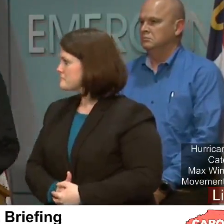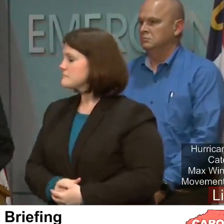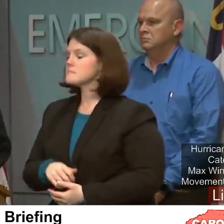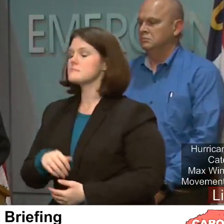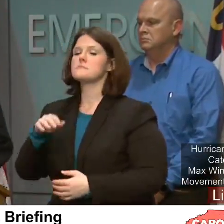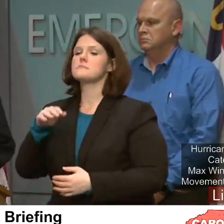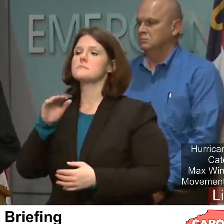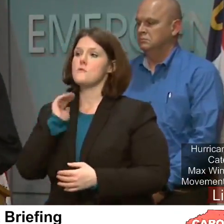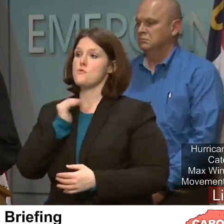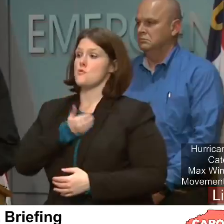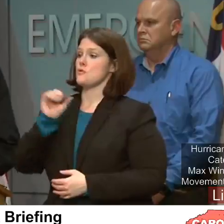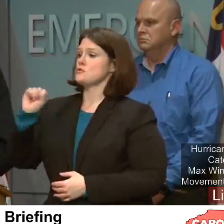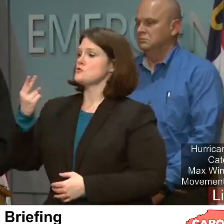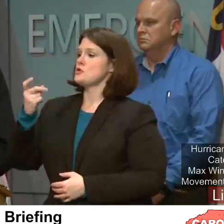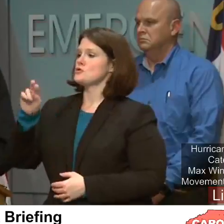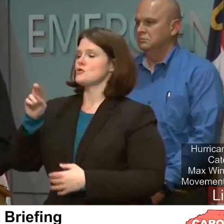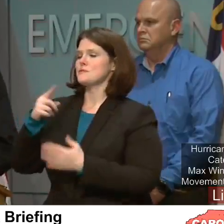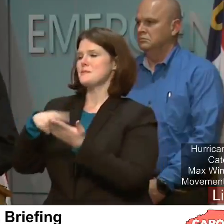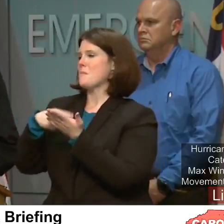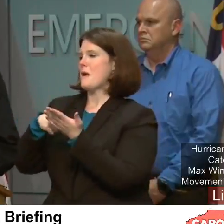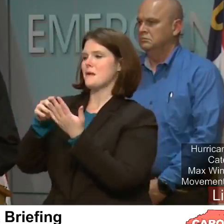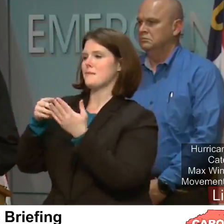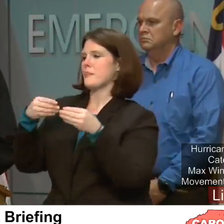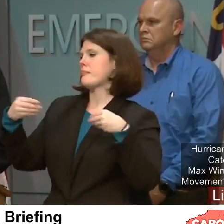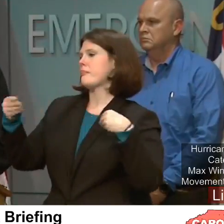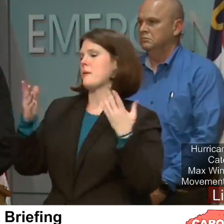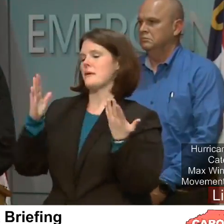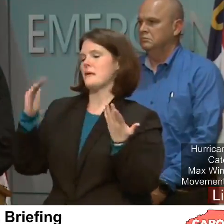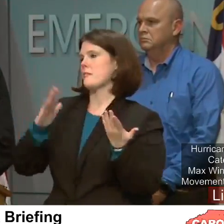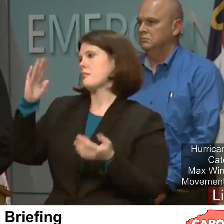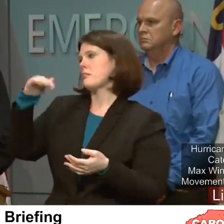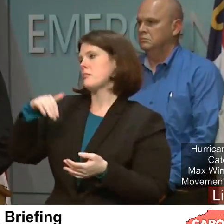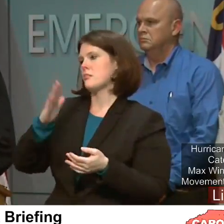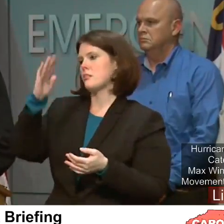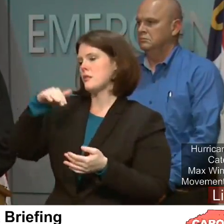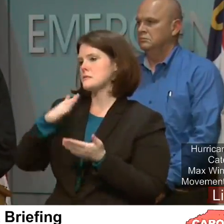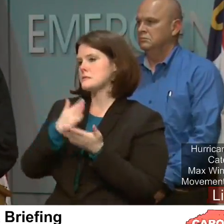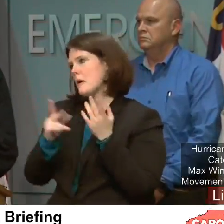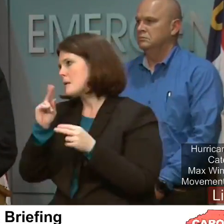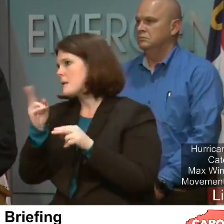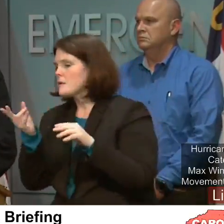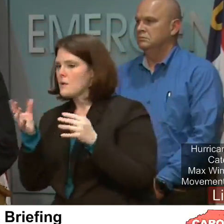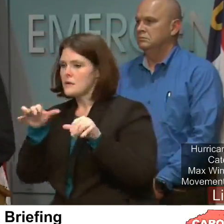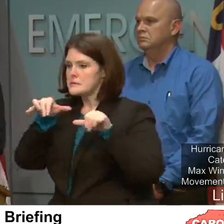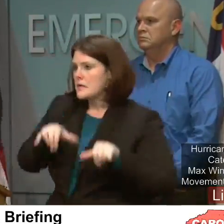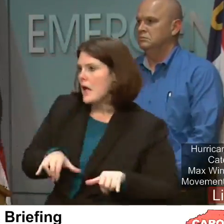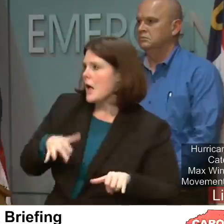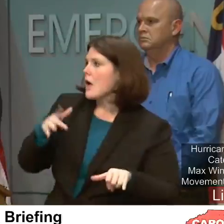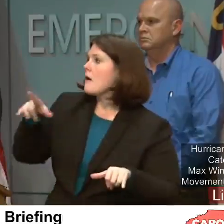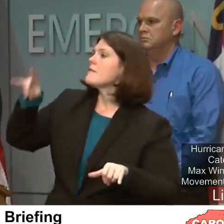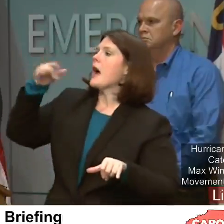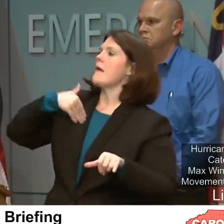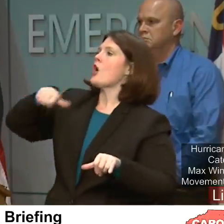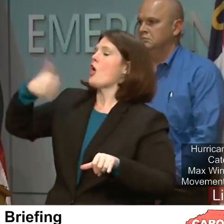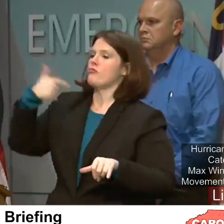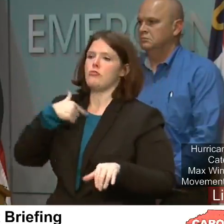We know the count at our shelters is sometimes fluid because some people come and stay a little while and then find somewhere else to